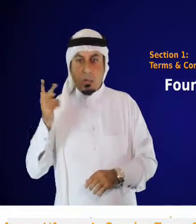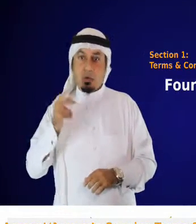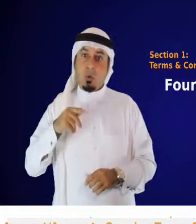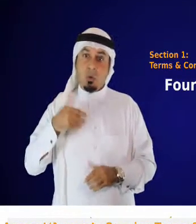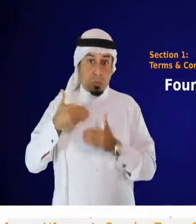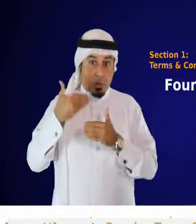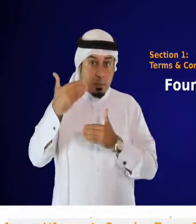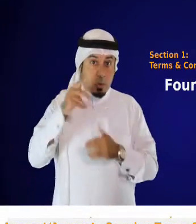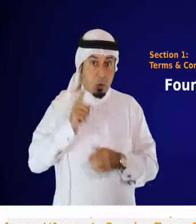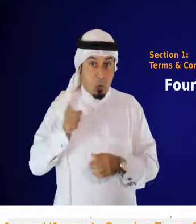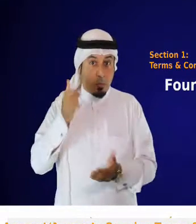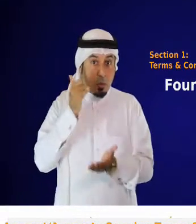and every joint account holder.